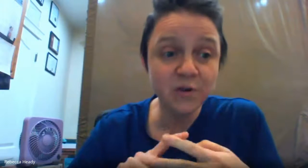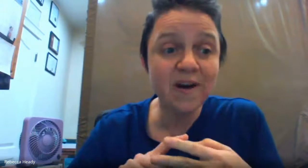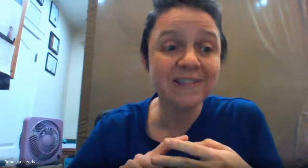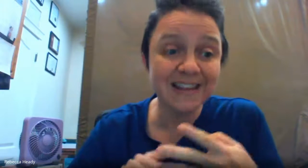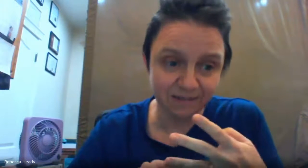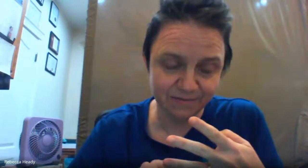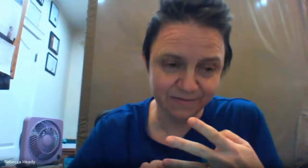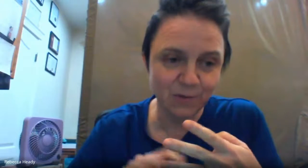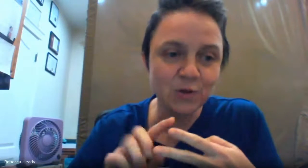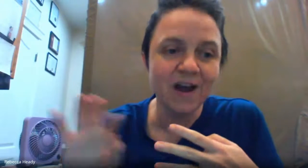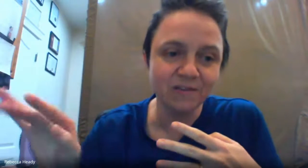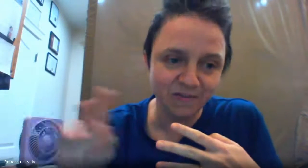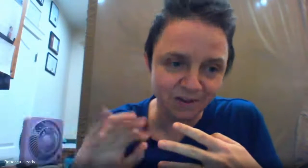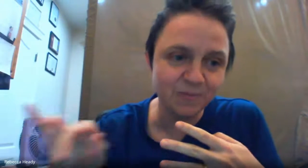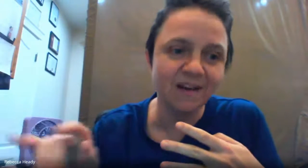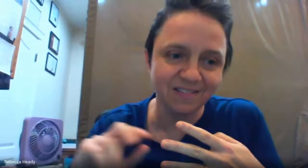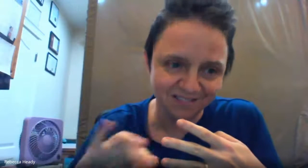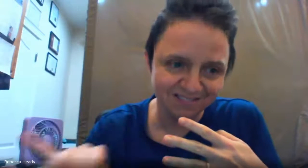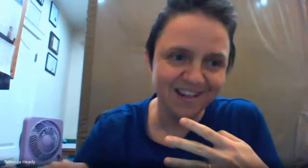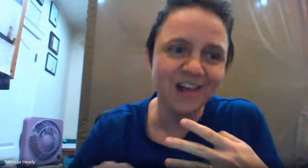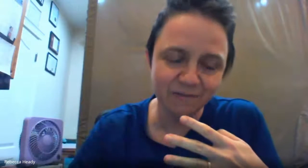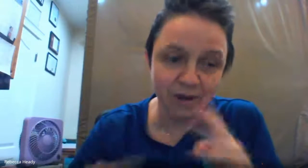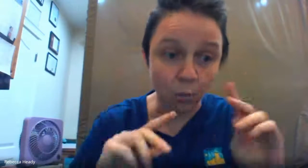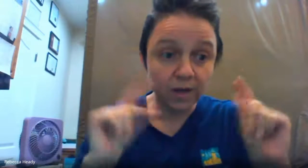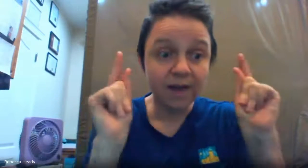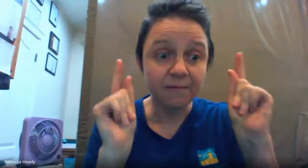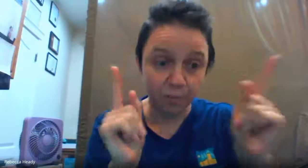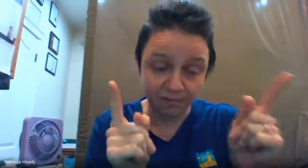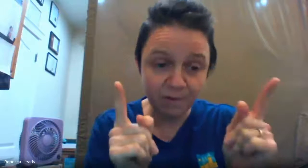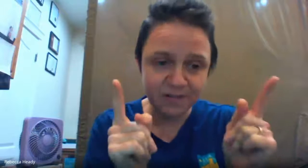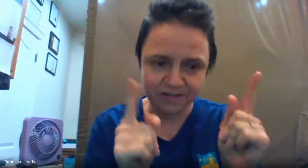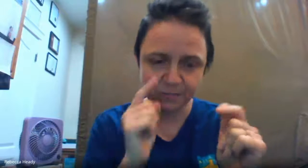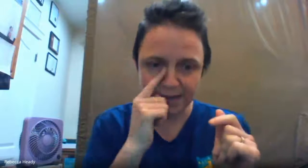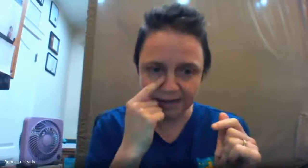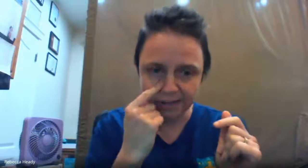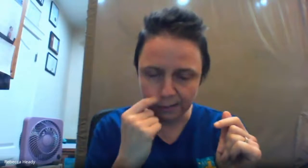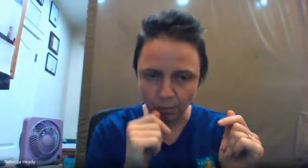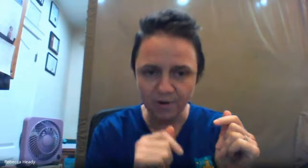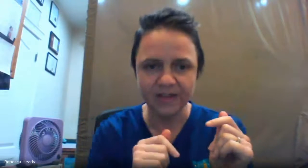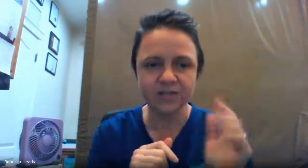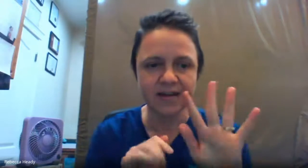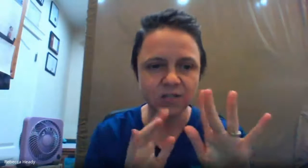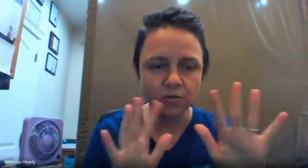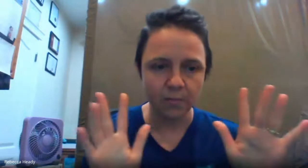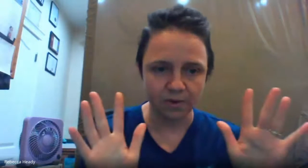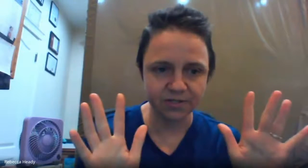of, so that you can have a finger spell a lot of things. Oh, before we do this, we got to get one more thing. You guys know numbers. Do you know 1 through